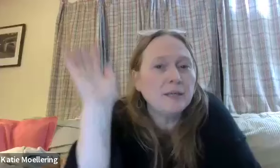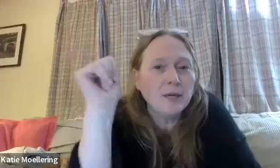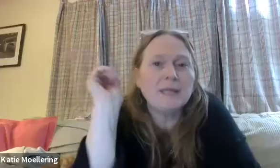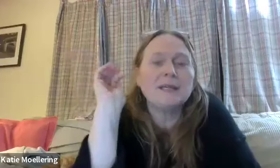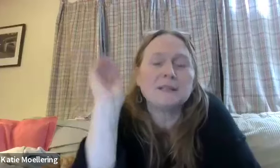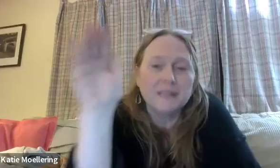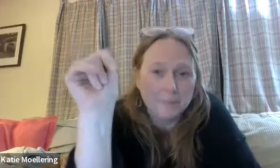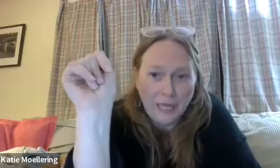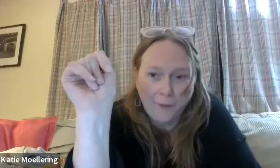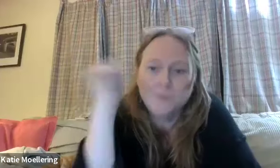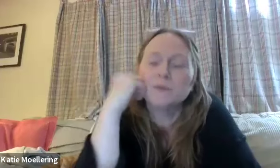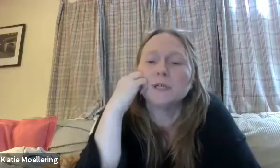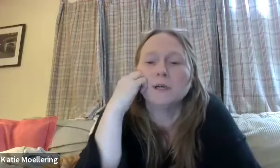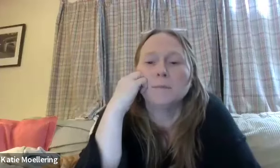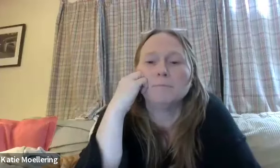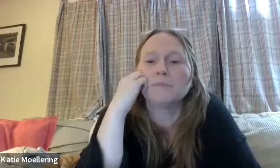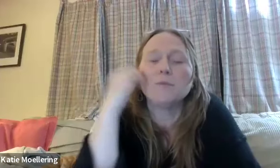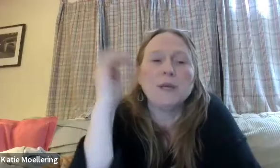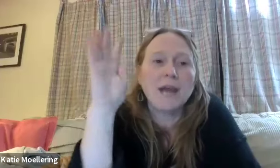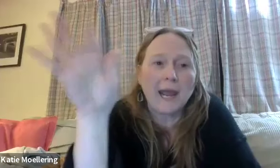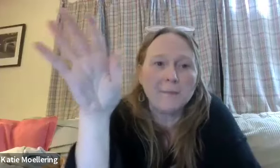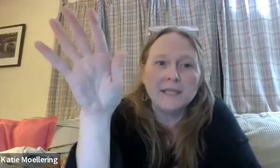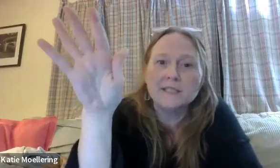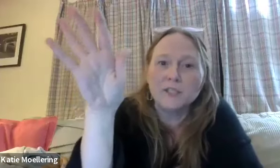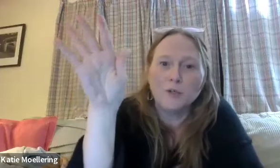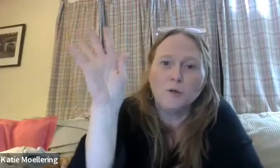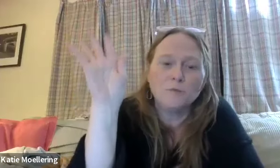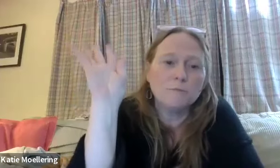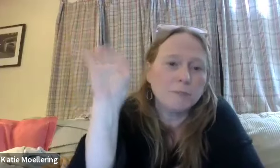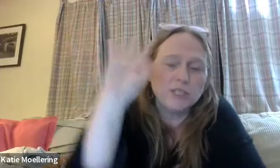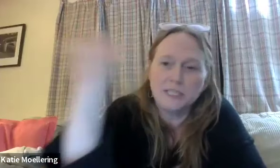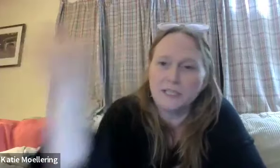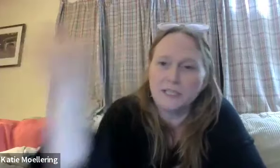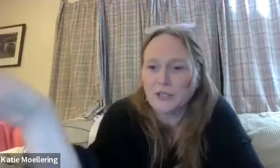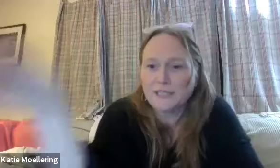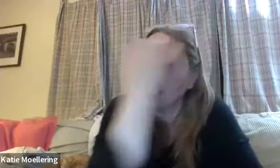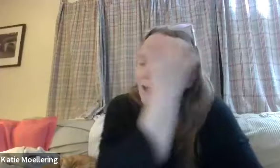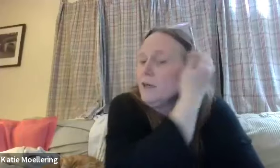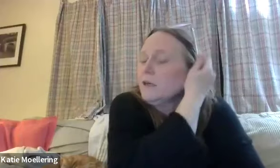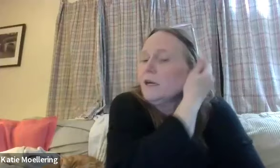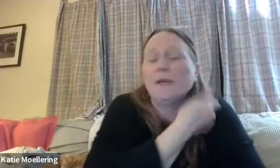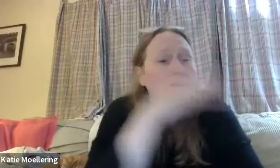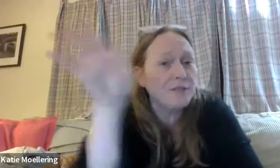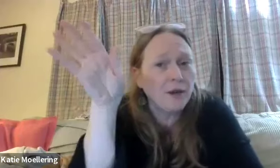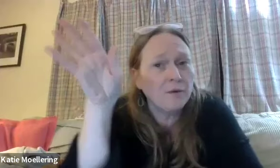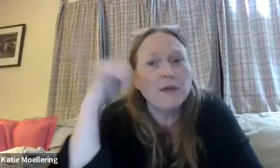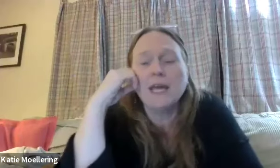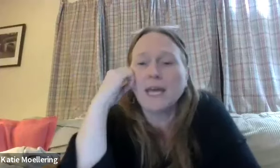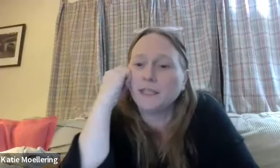email me, let me know. We are happy to put you in a different class later. And also, at the end